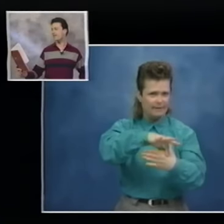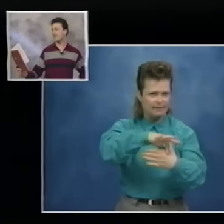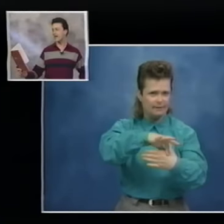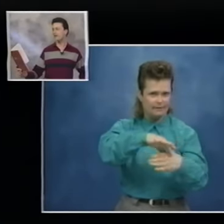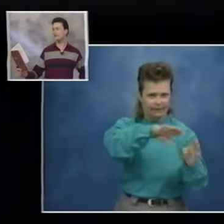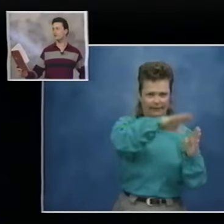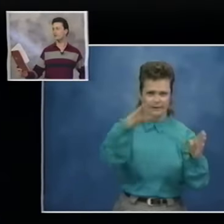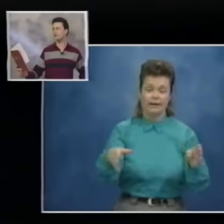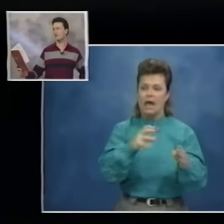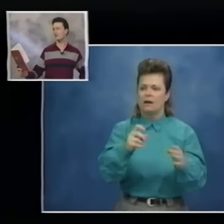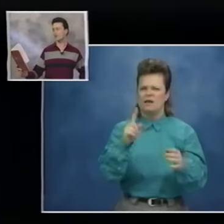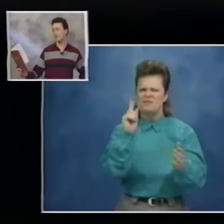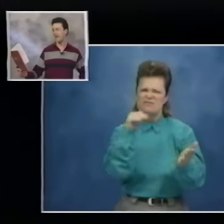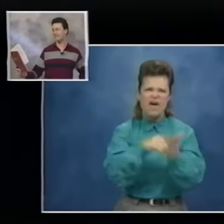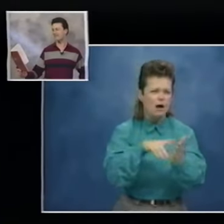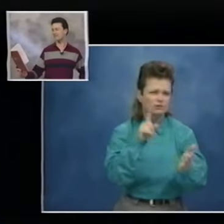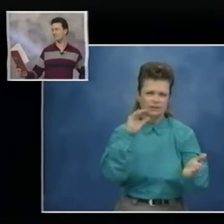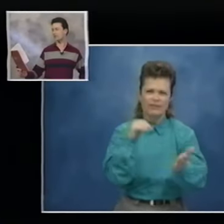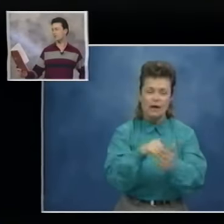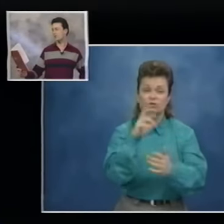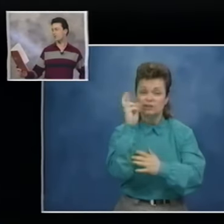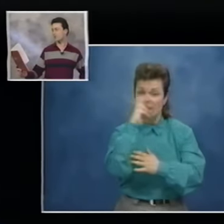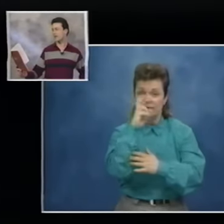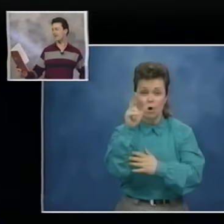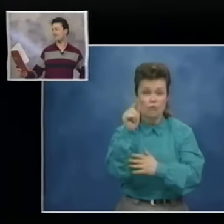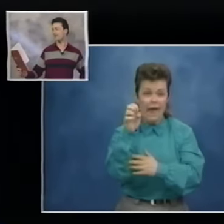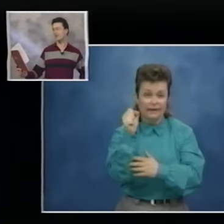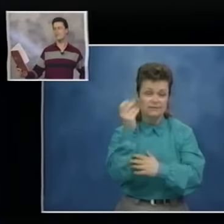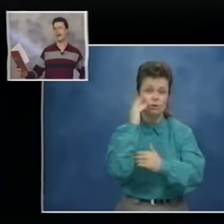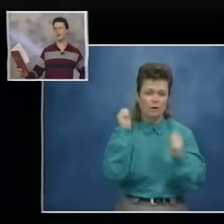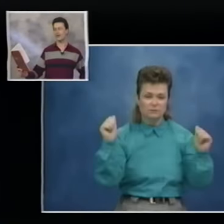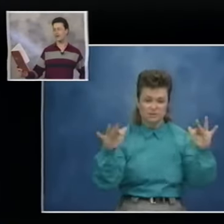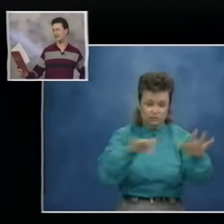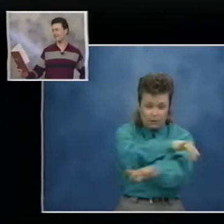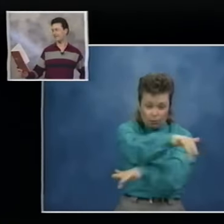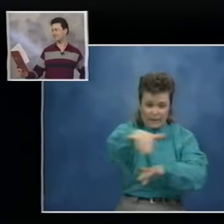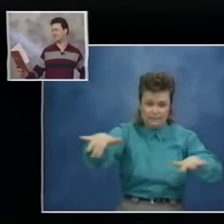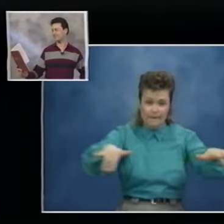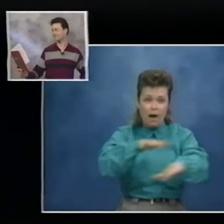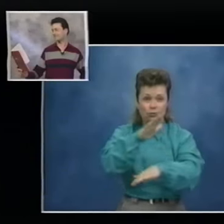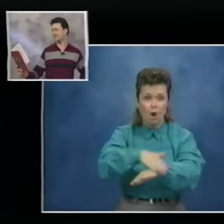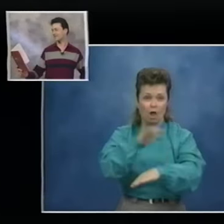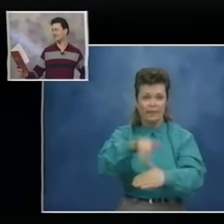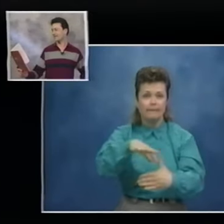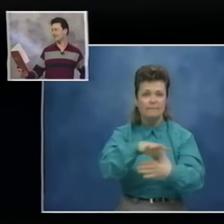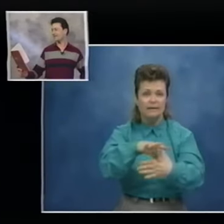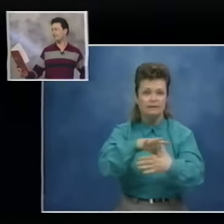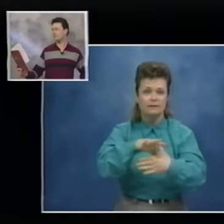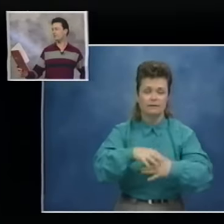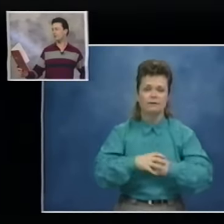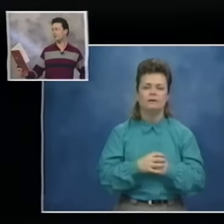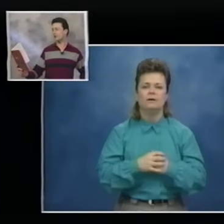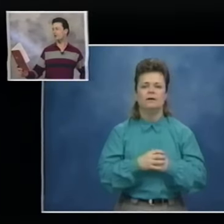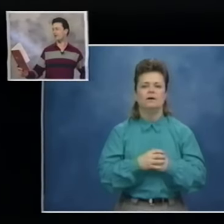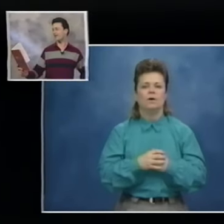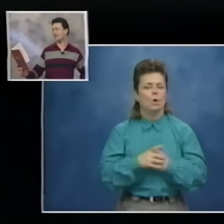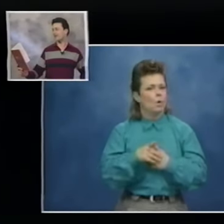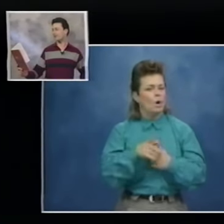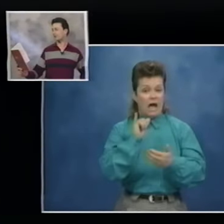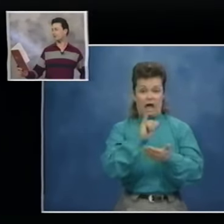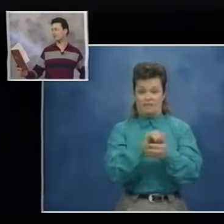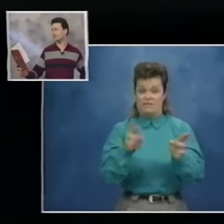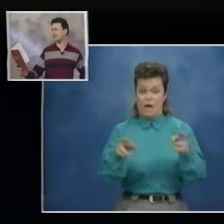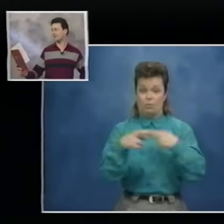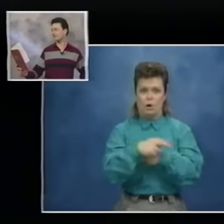And thousands of rats would race about on it. It was too dark in